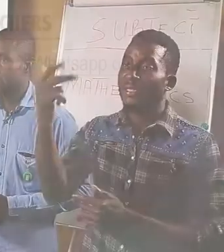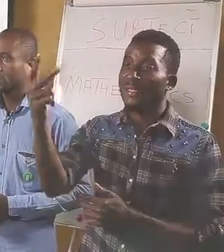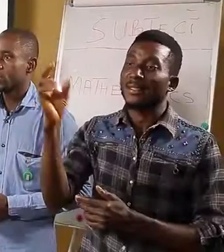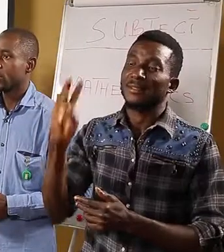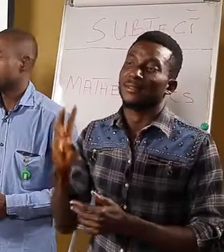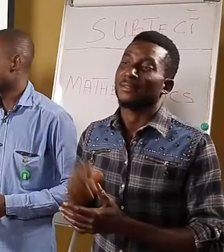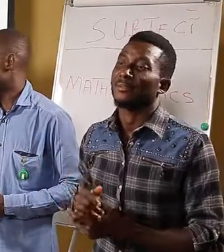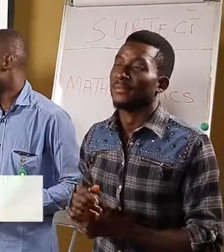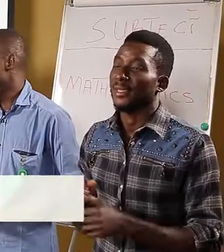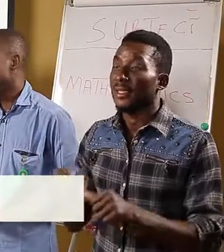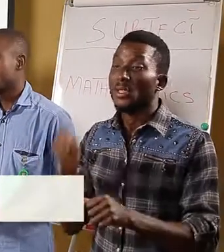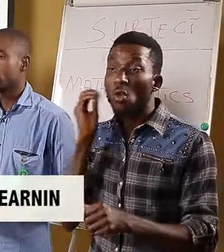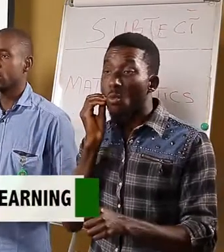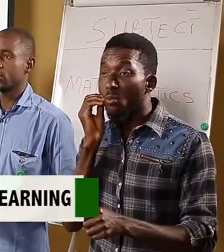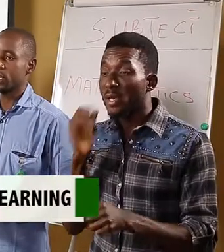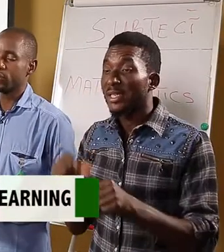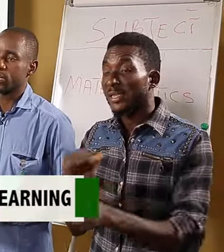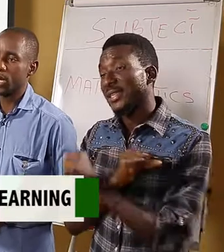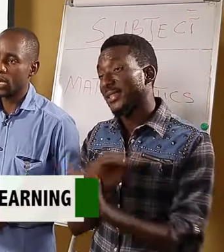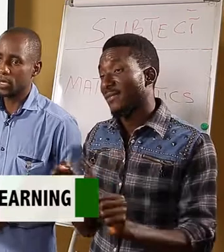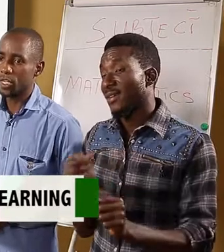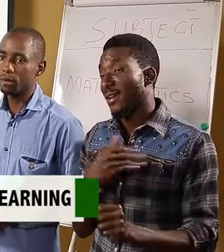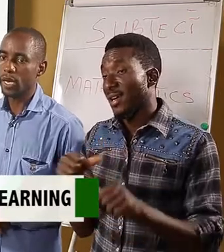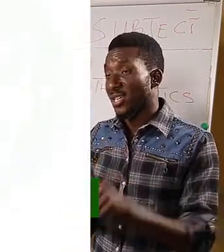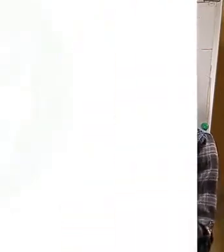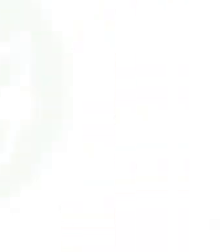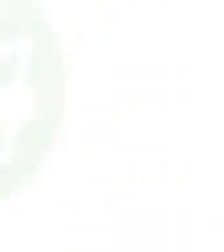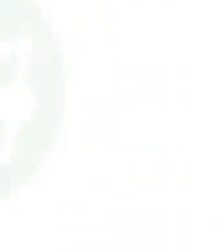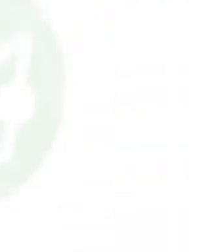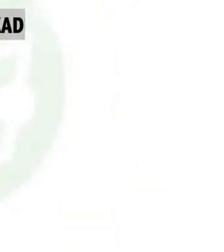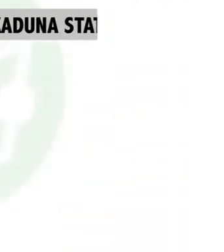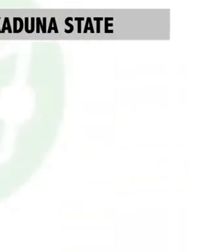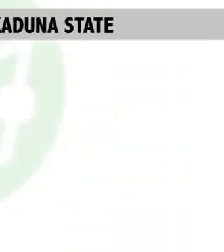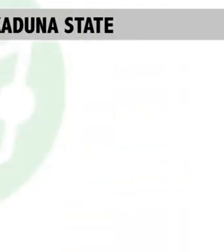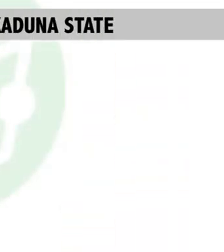36. Stay home, stay safe, and keep learning.